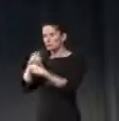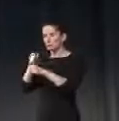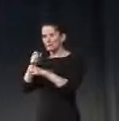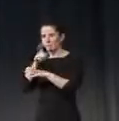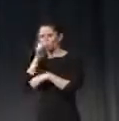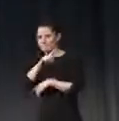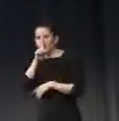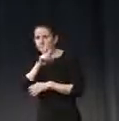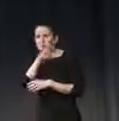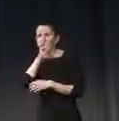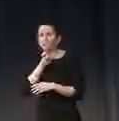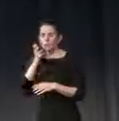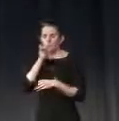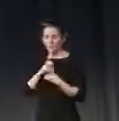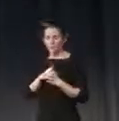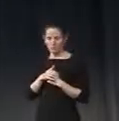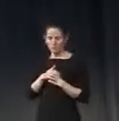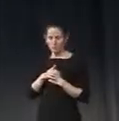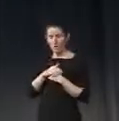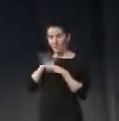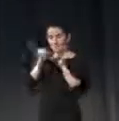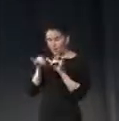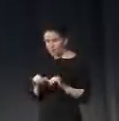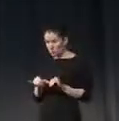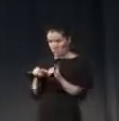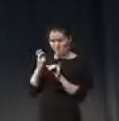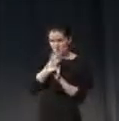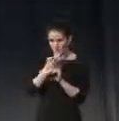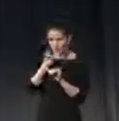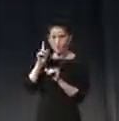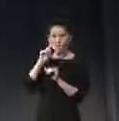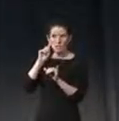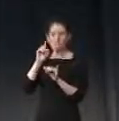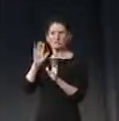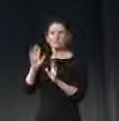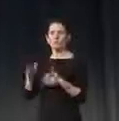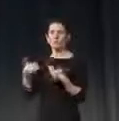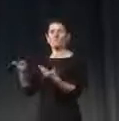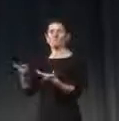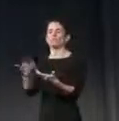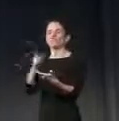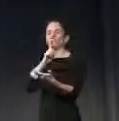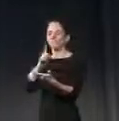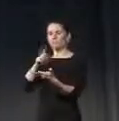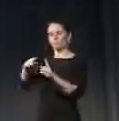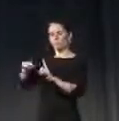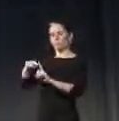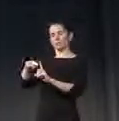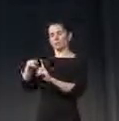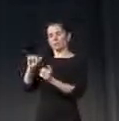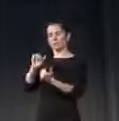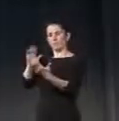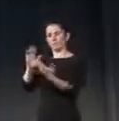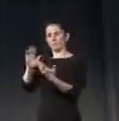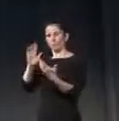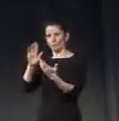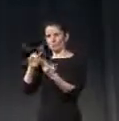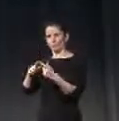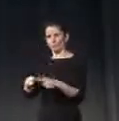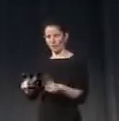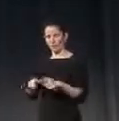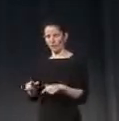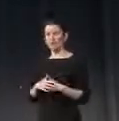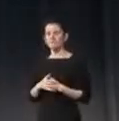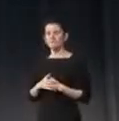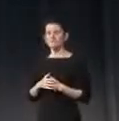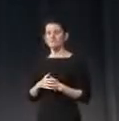phonetics, the detailed measurement of speech sounds, offered the first truly positivistic approach to language. We might say that speech begins